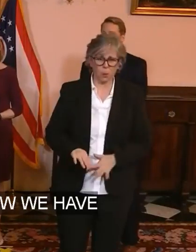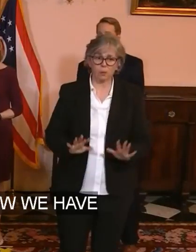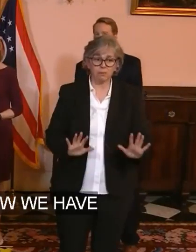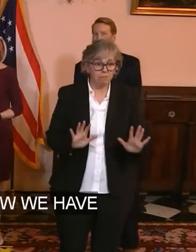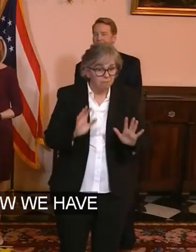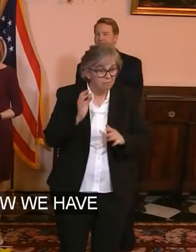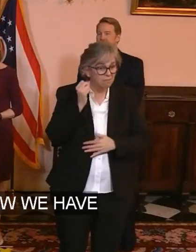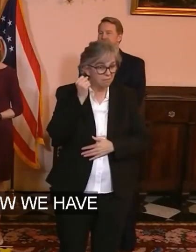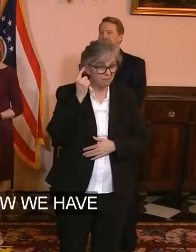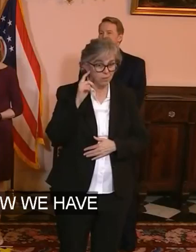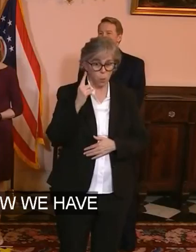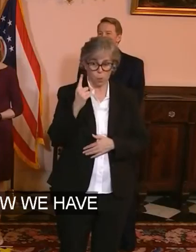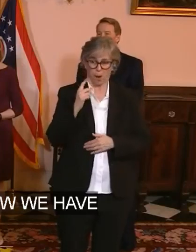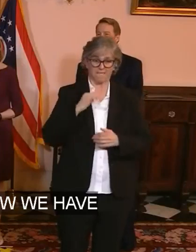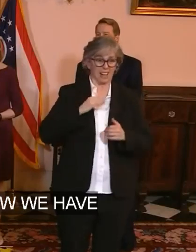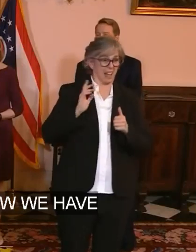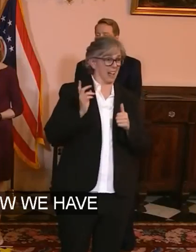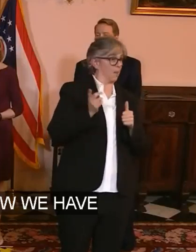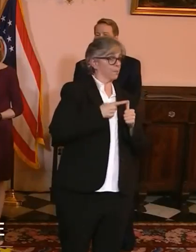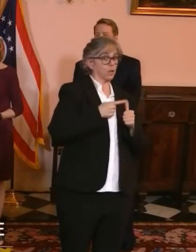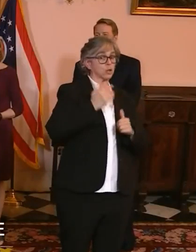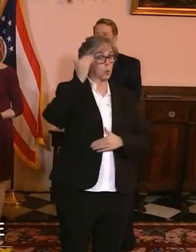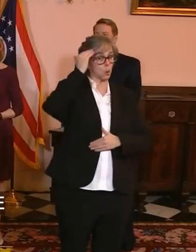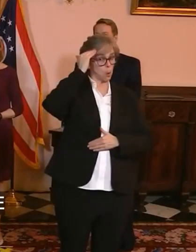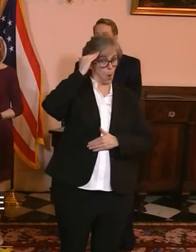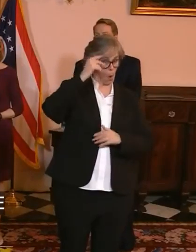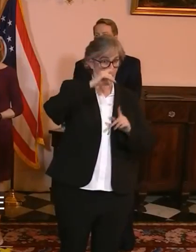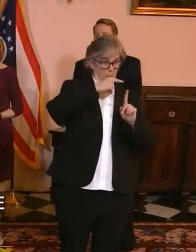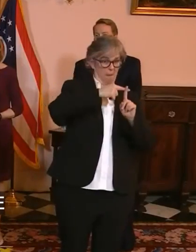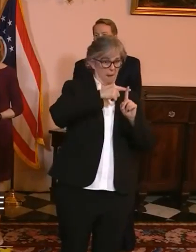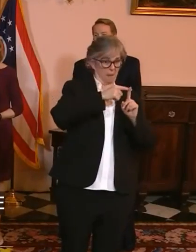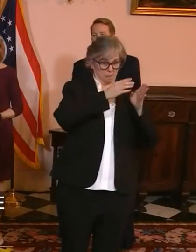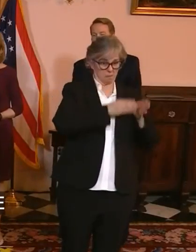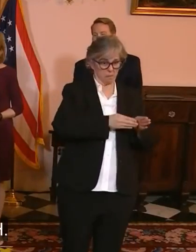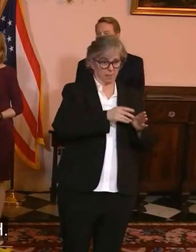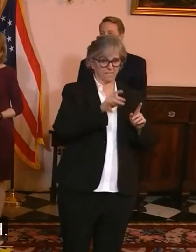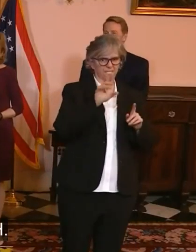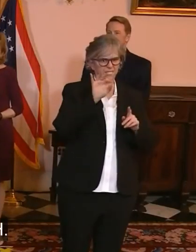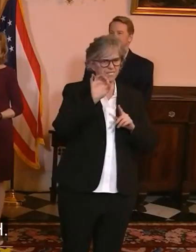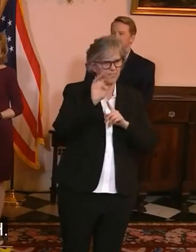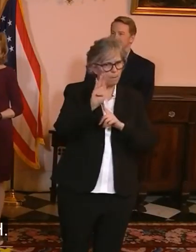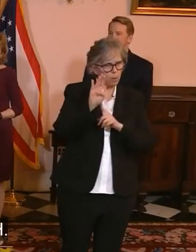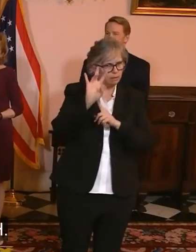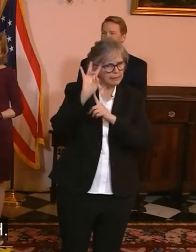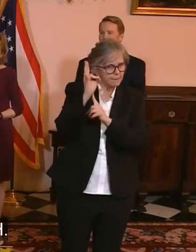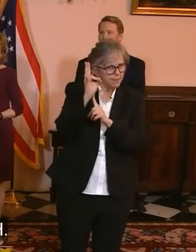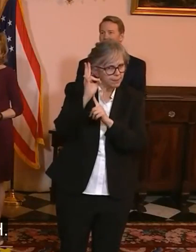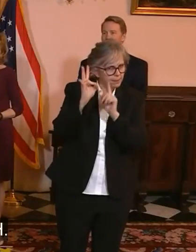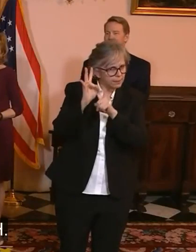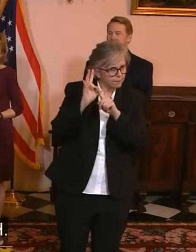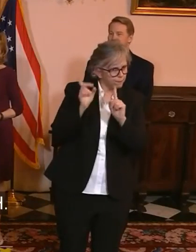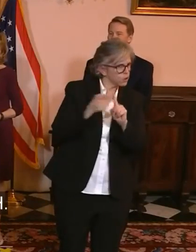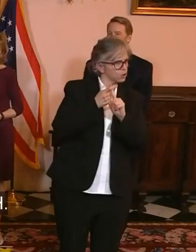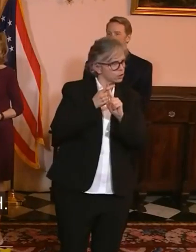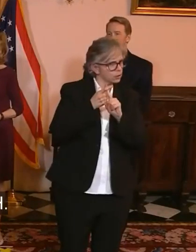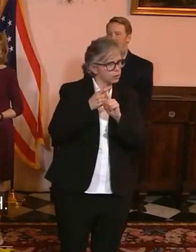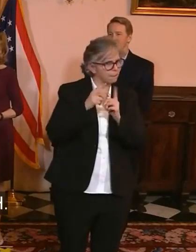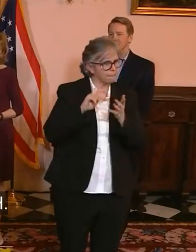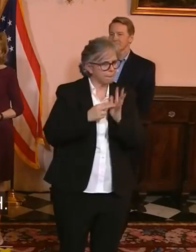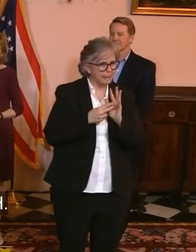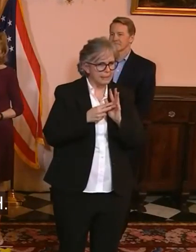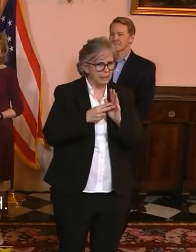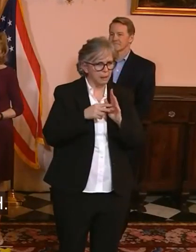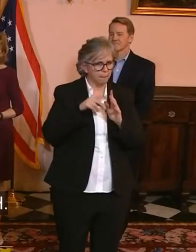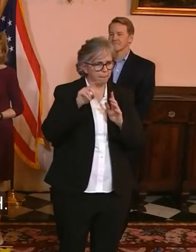cases was February 7th. So we all have to assume that it is amongst us, it probably has been here,